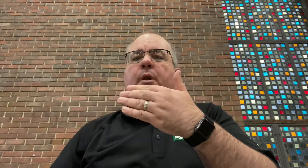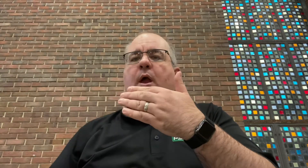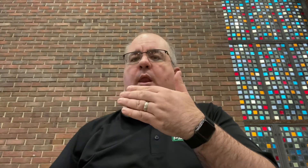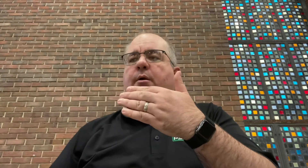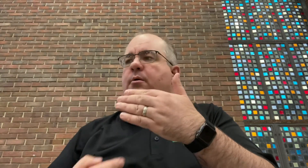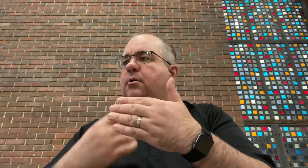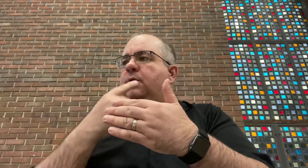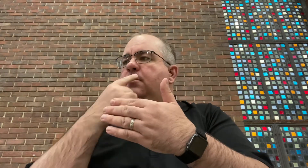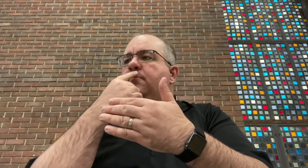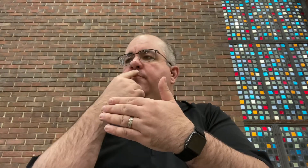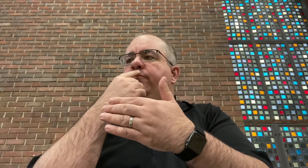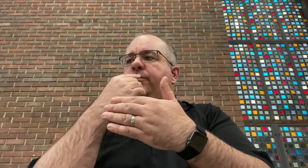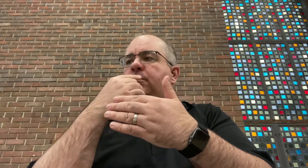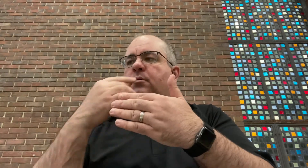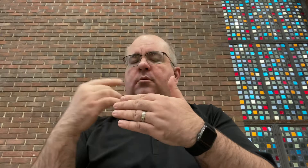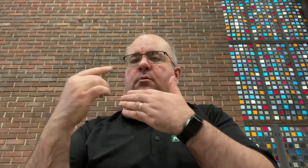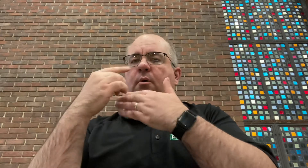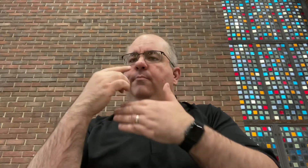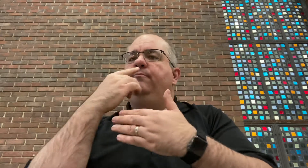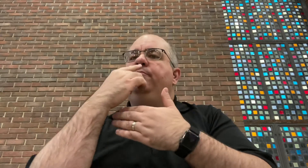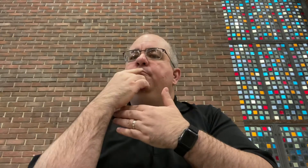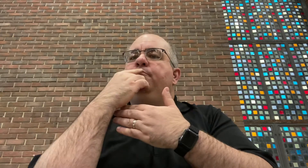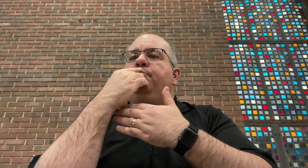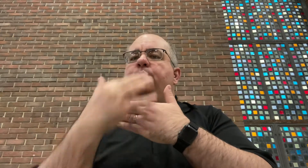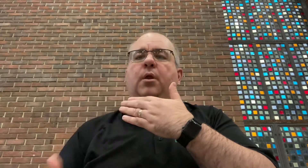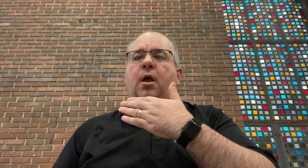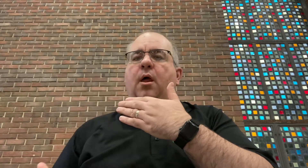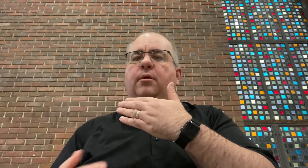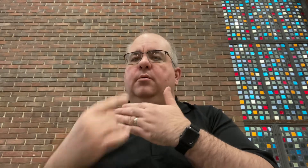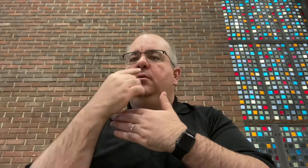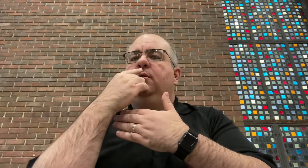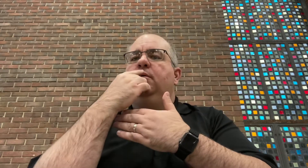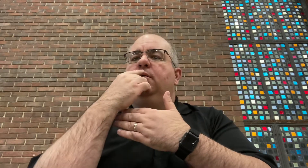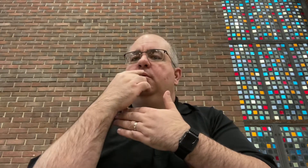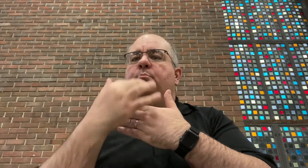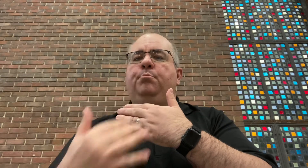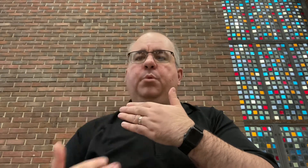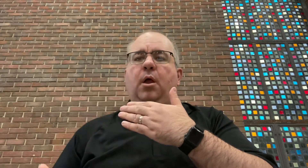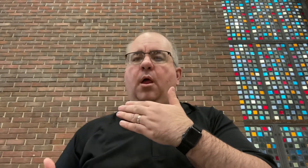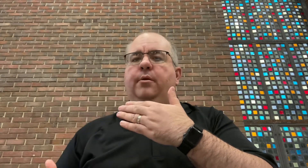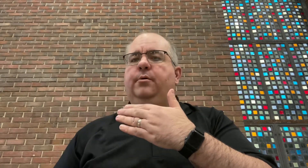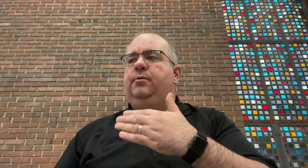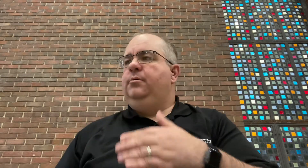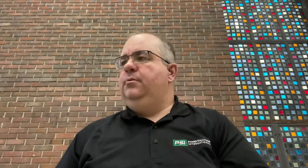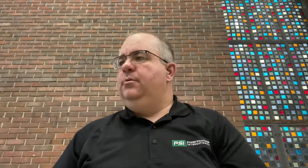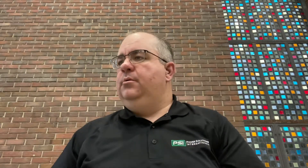blood, but blood, blood,